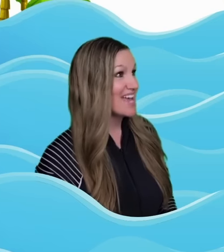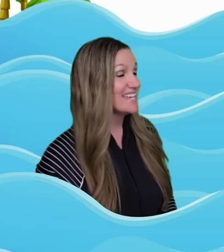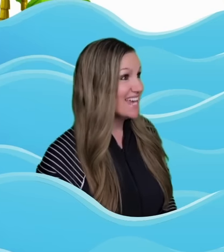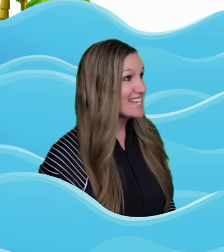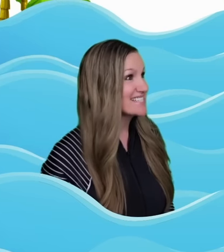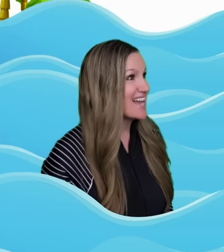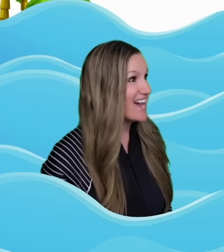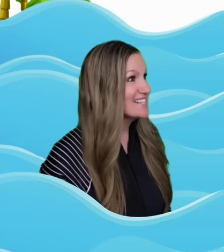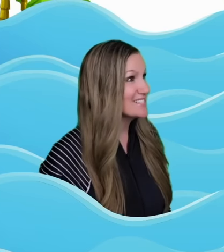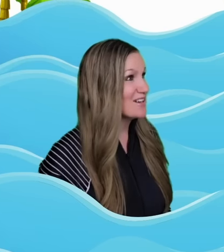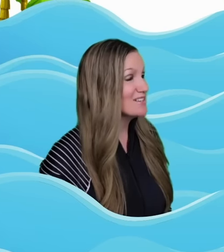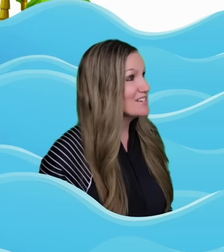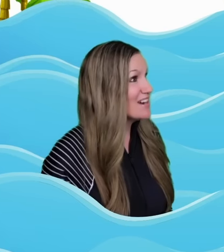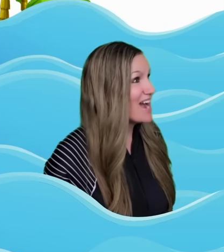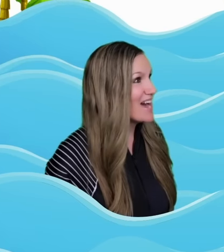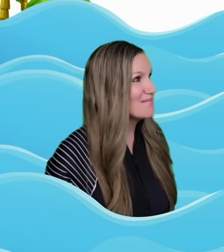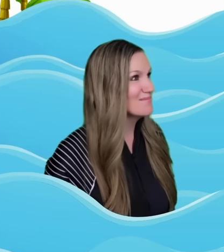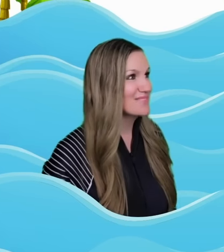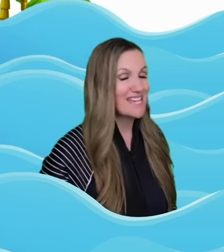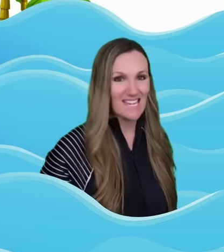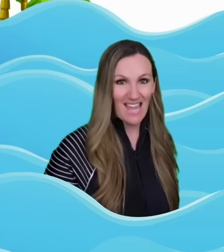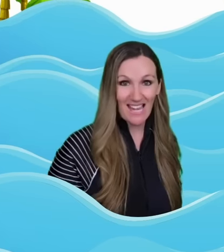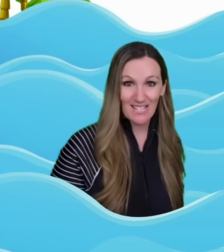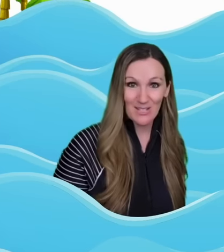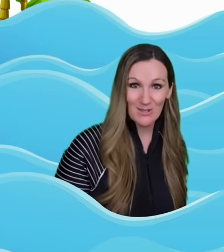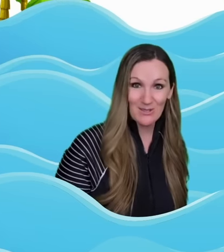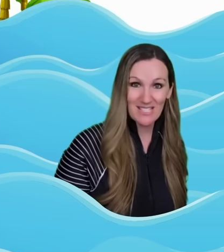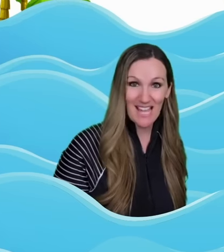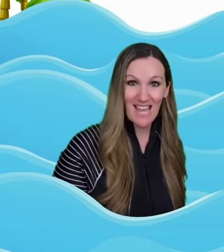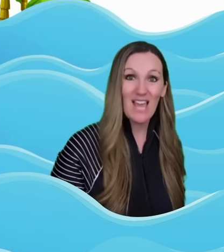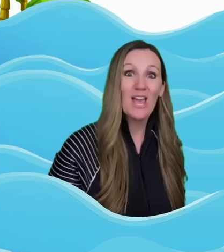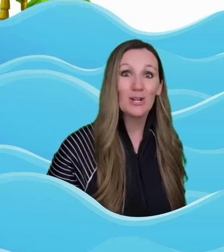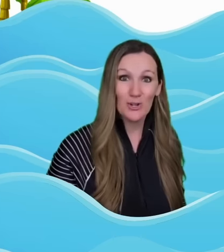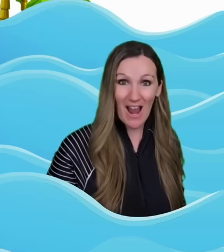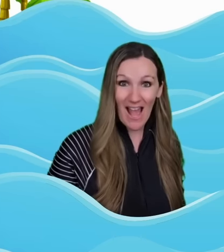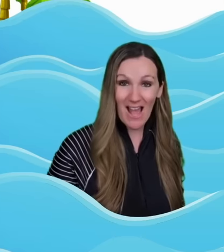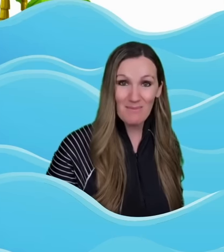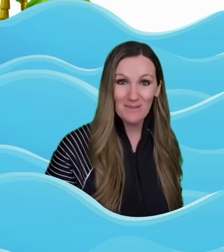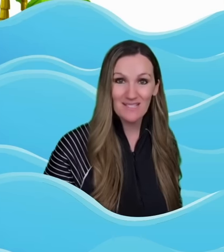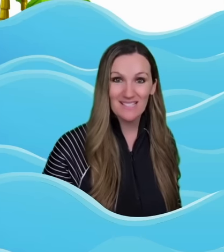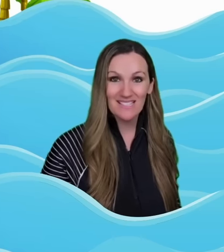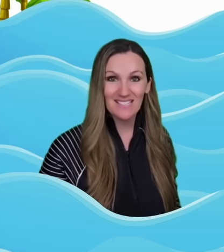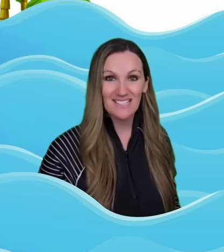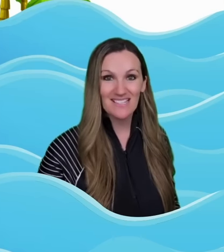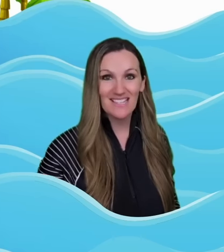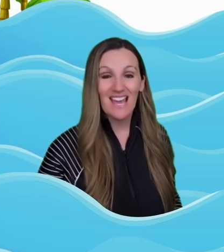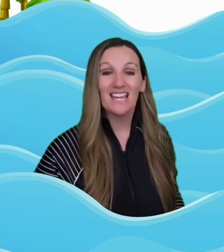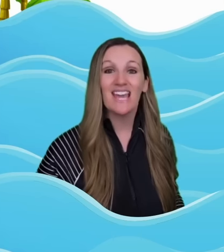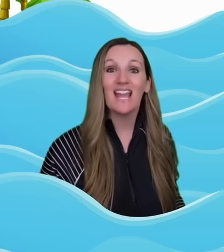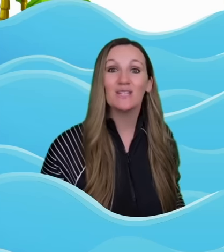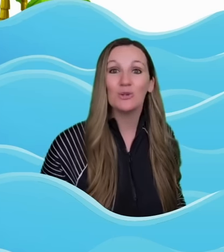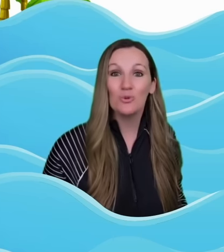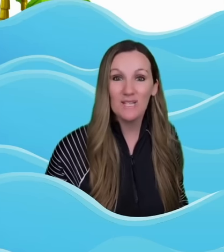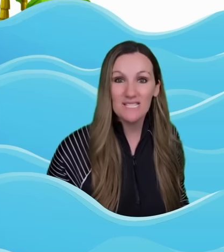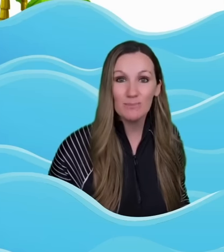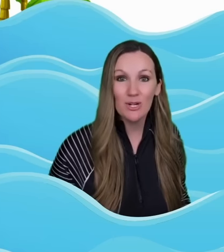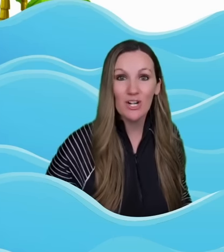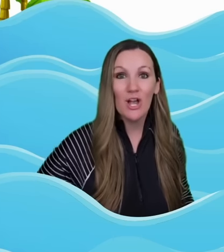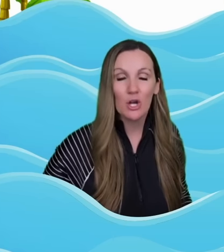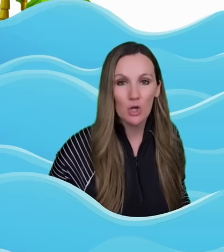Yes, I saw a crab. Can you say crab? Can you whisper